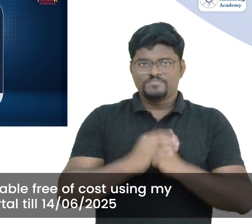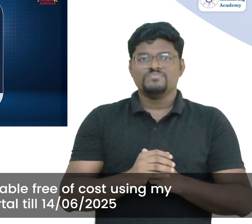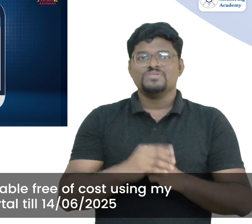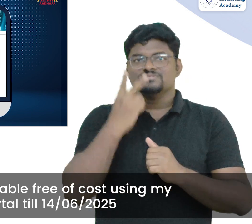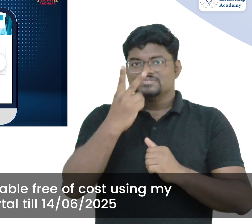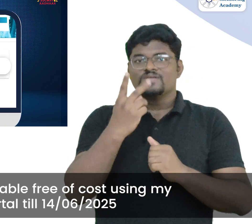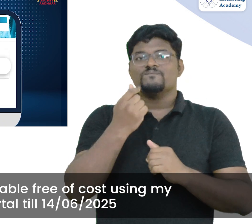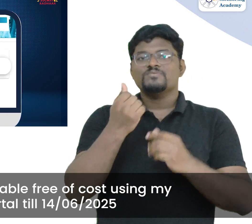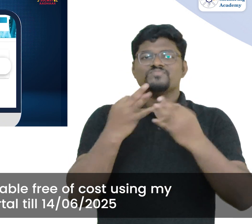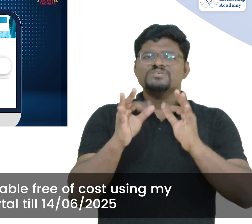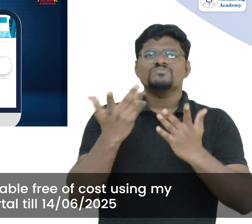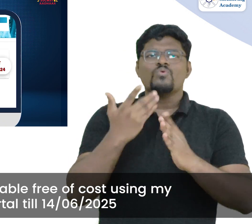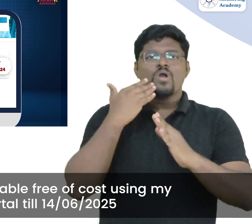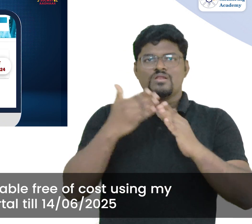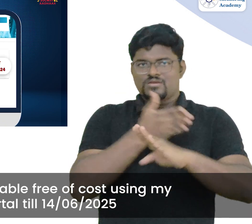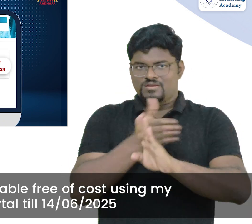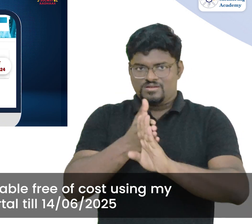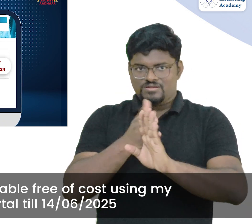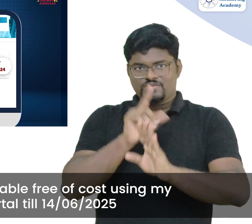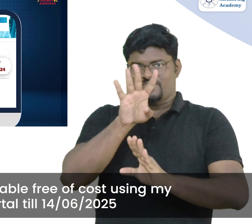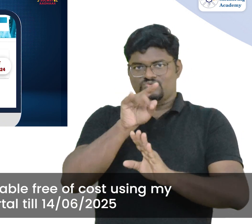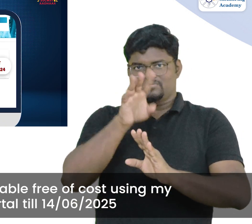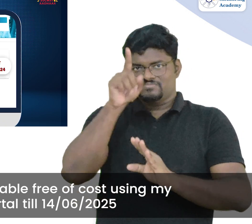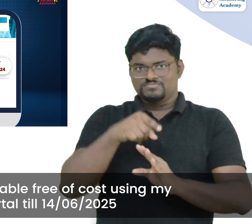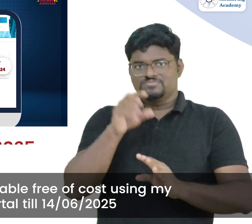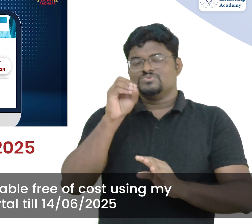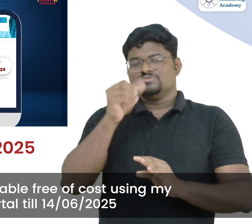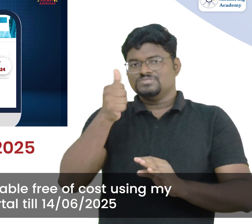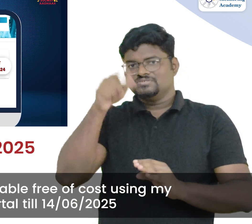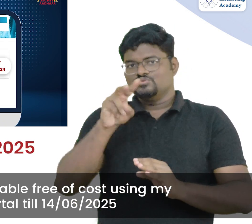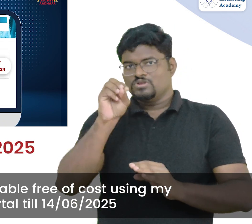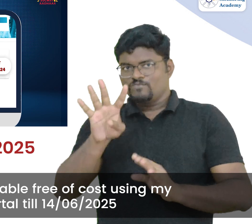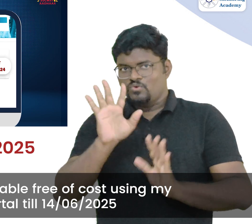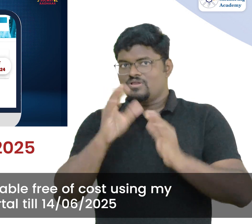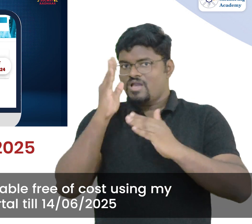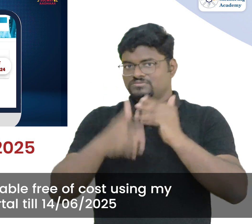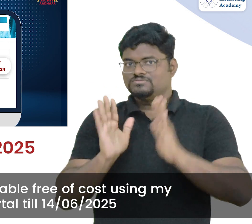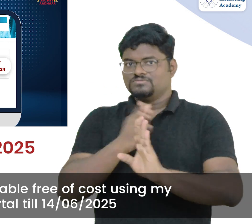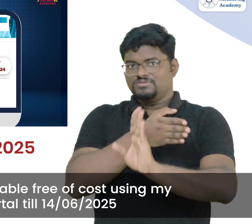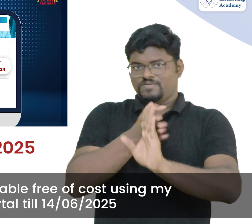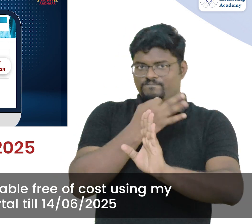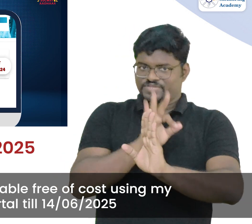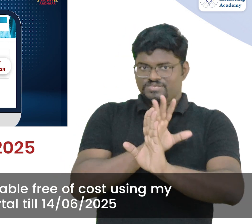This service is available free of cost using Aadhaar portal till 14 June 2025.